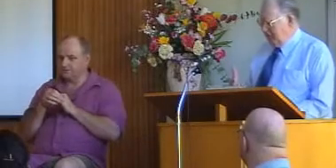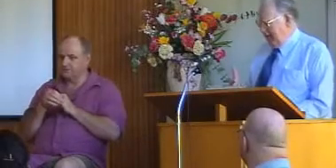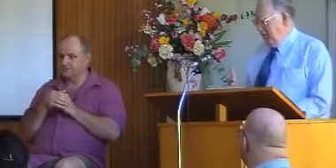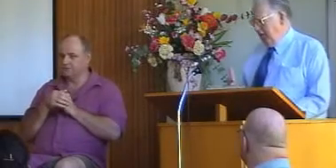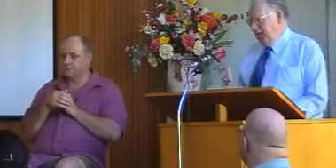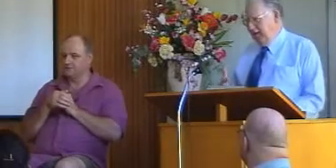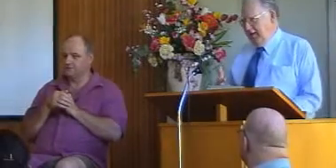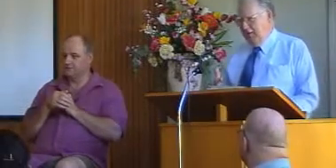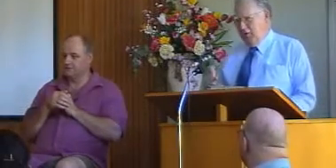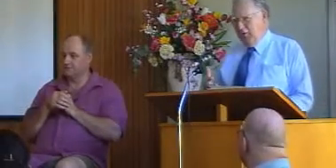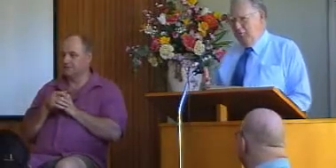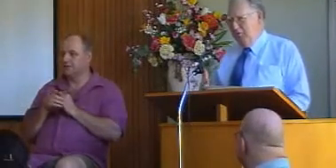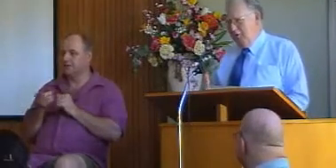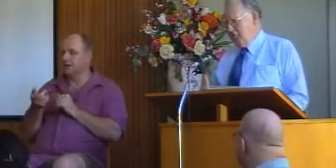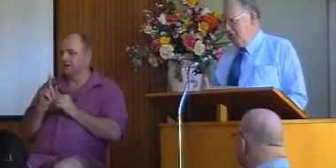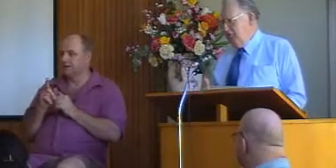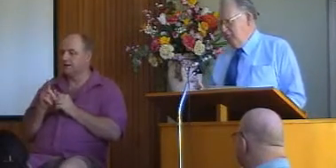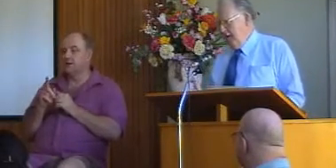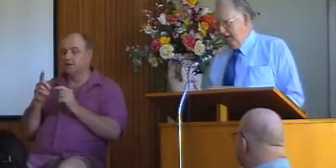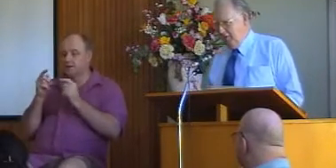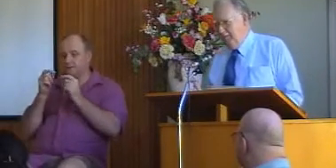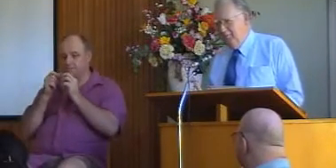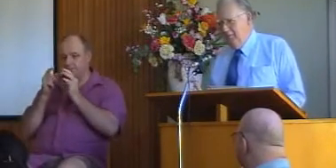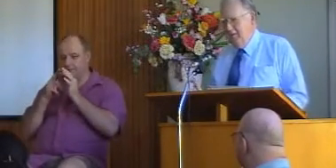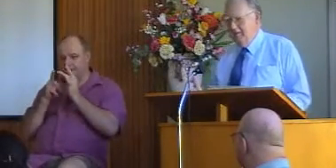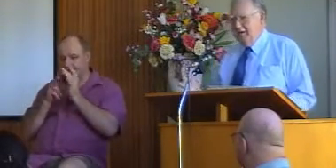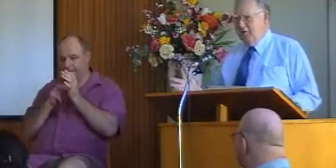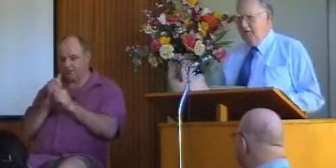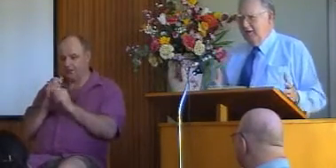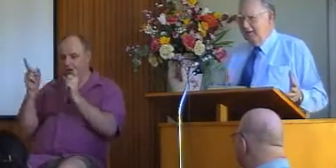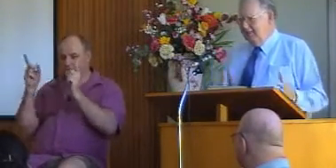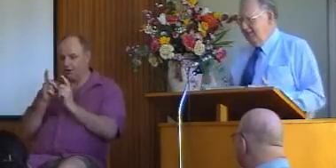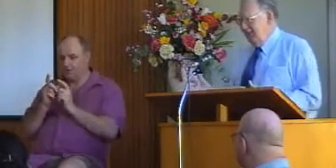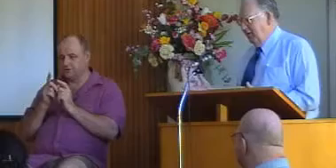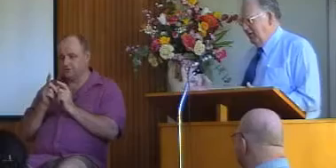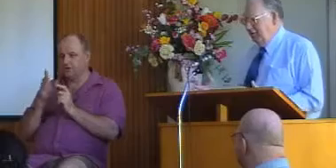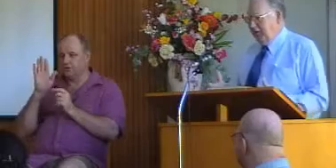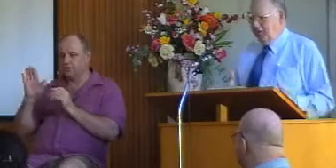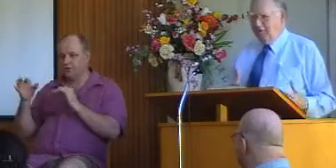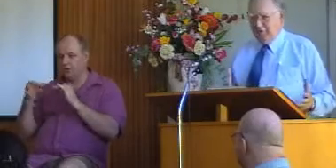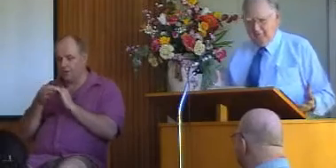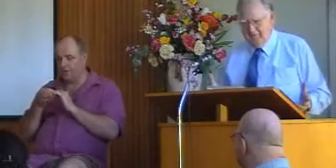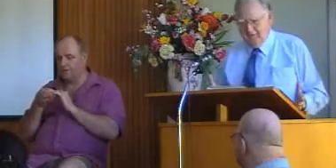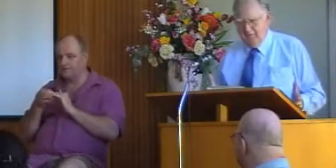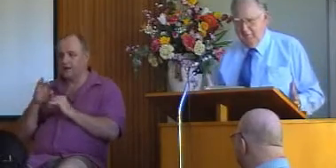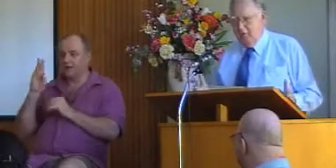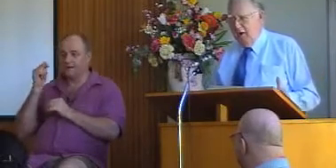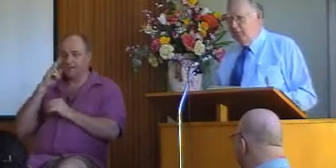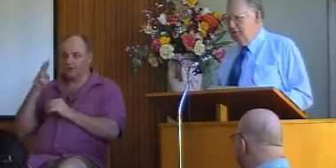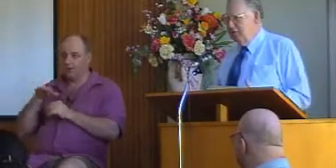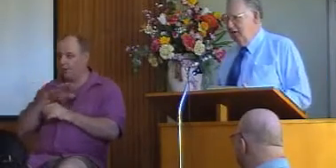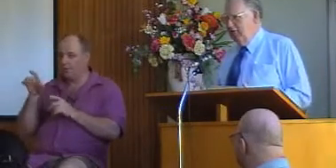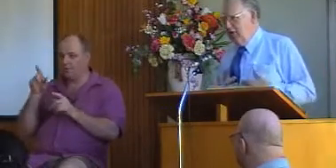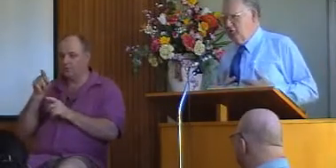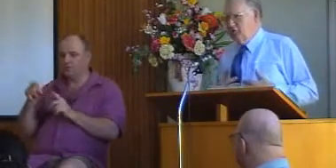closer to anybody, any other human person than your partner. They see everything you do. My wife